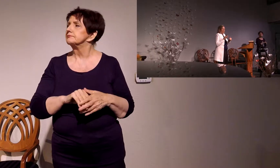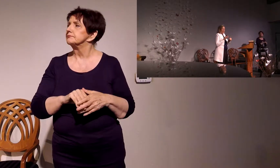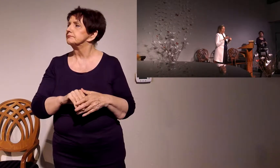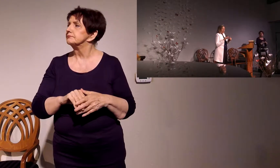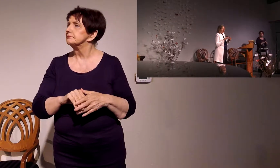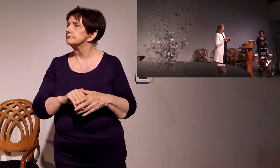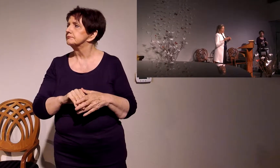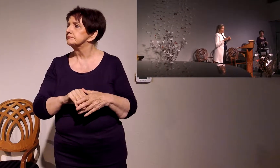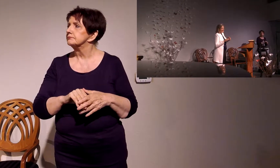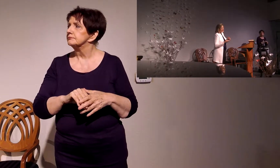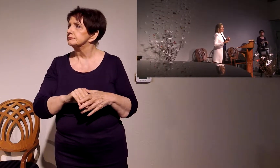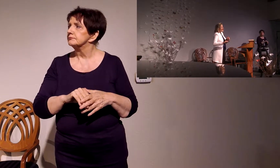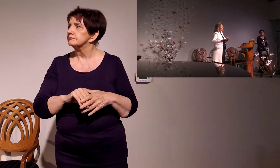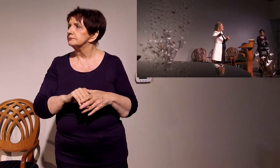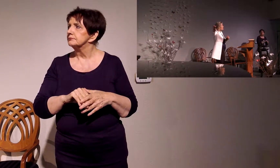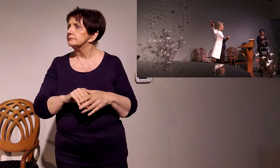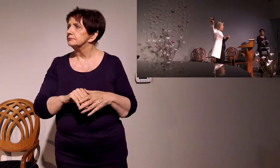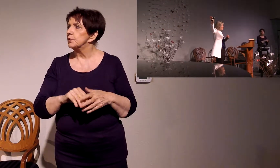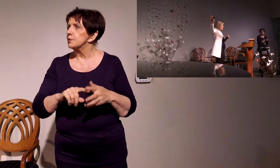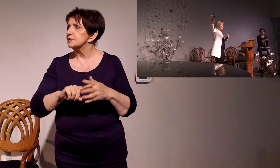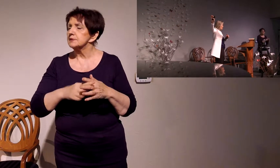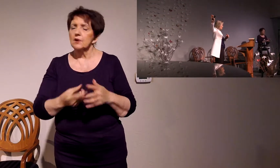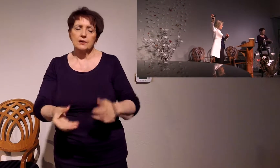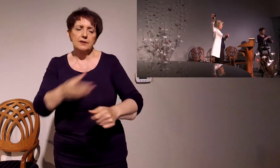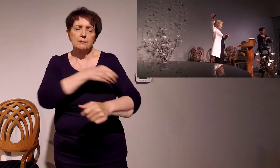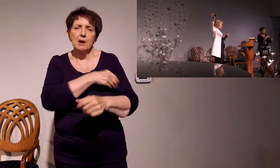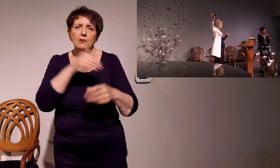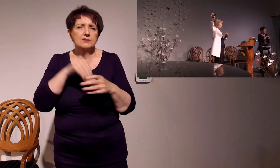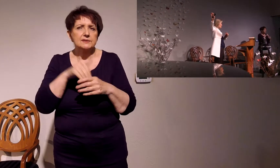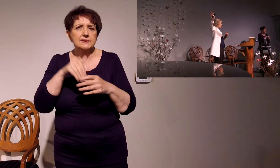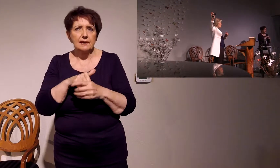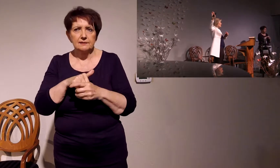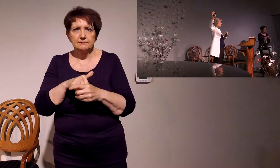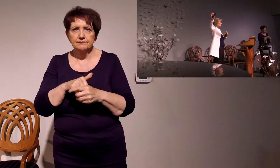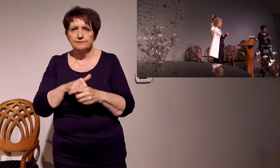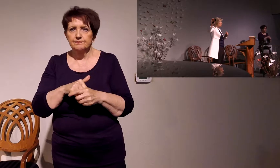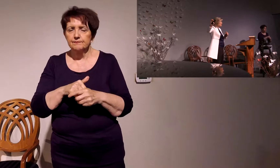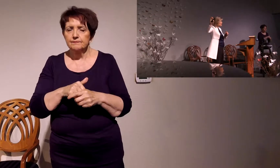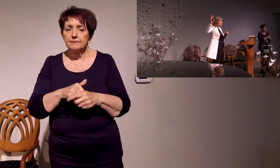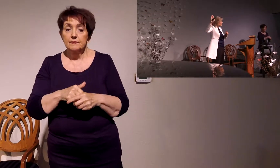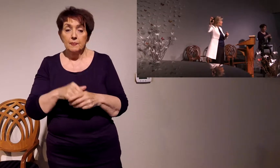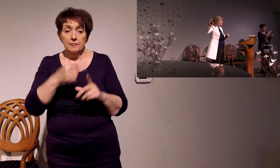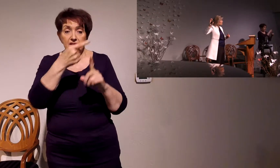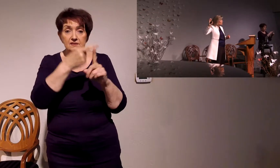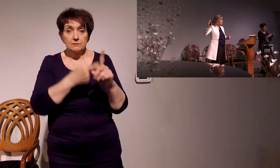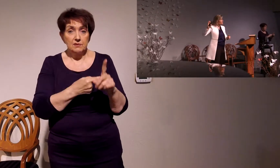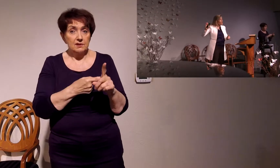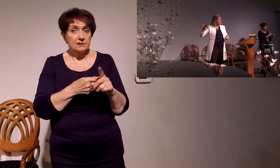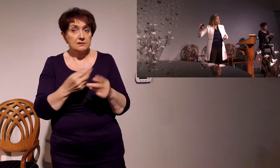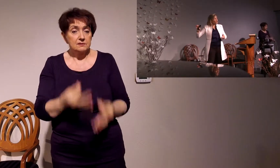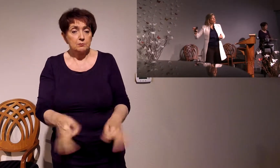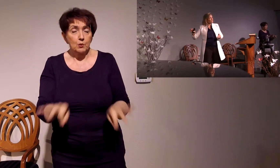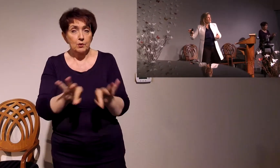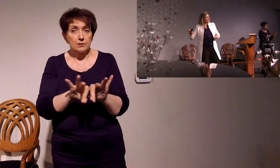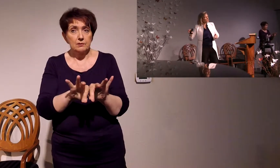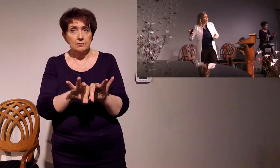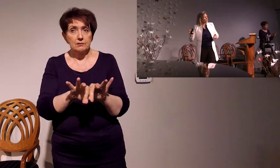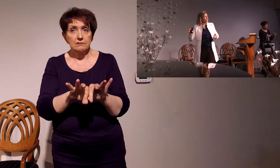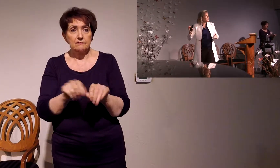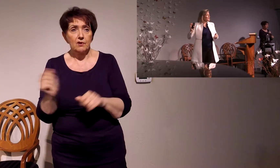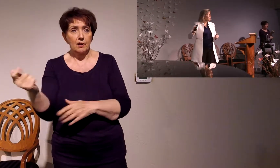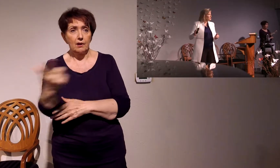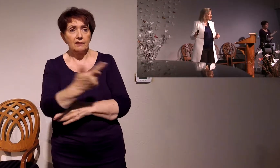And we are igniting the power within. And this month is a very important month for all of